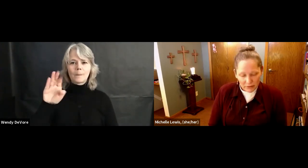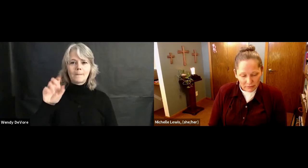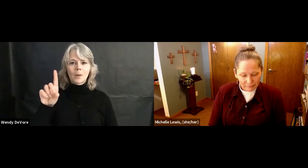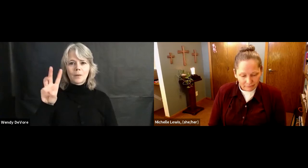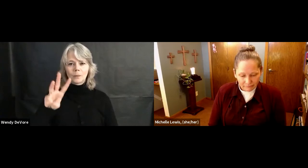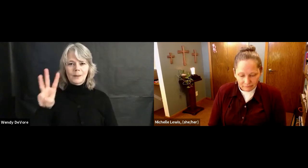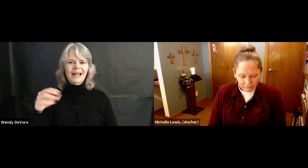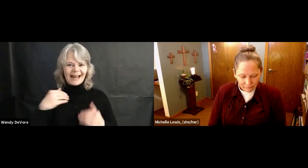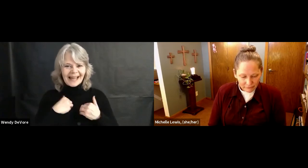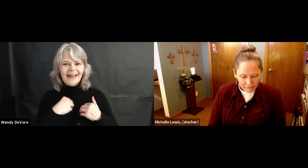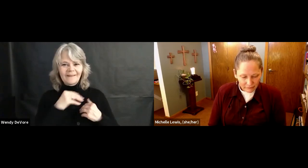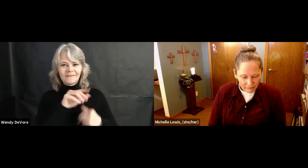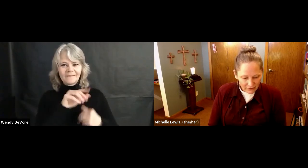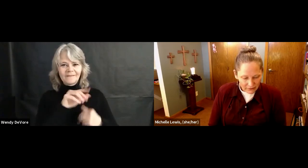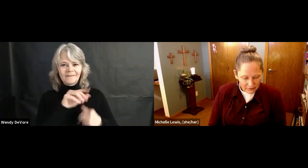up.